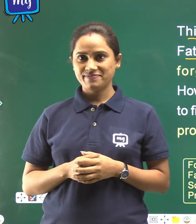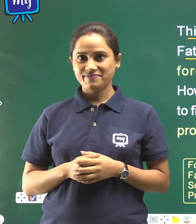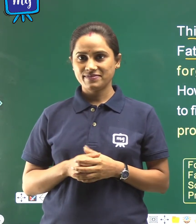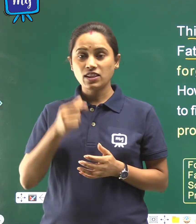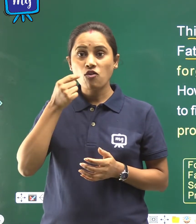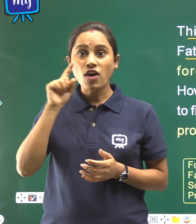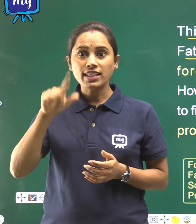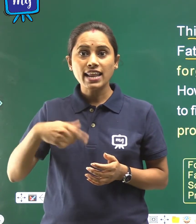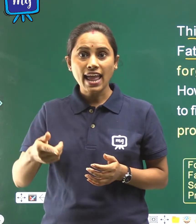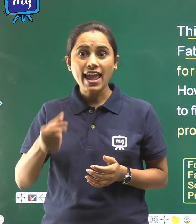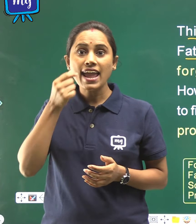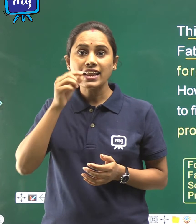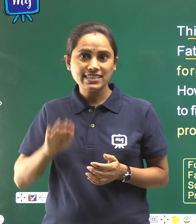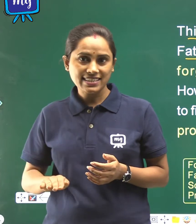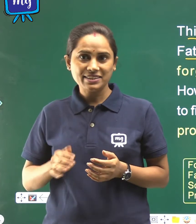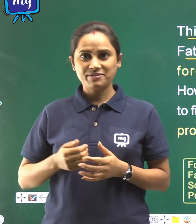father and son